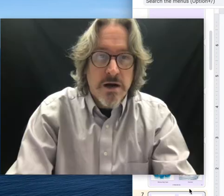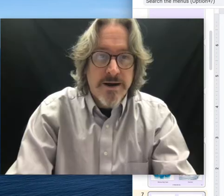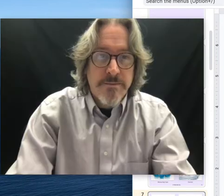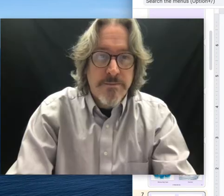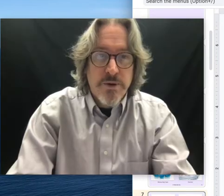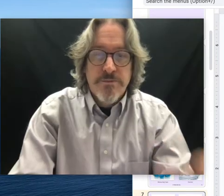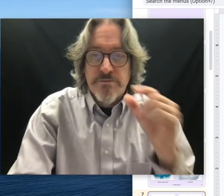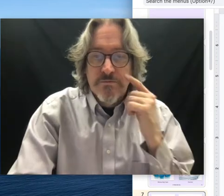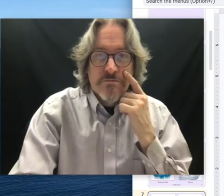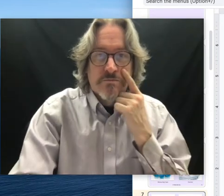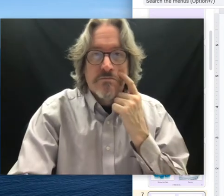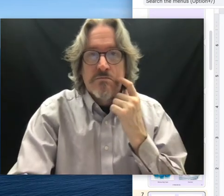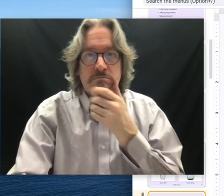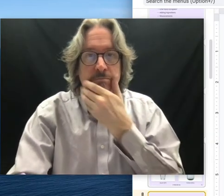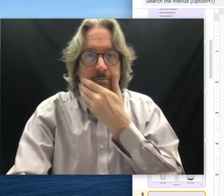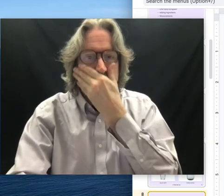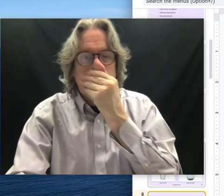All right. So,